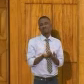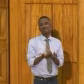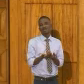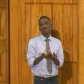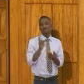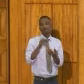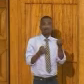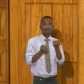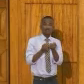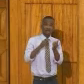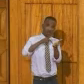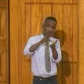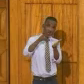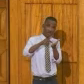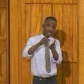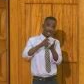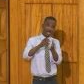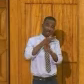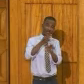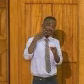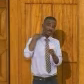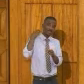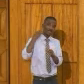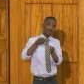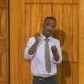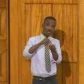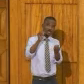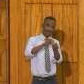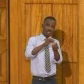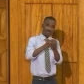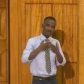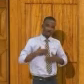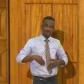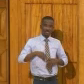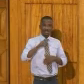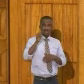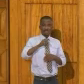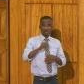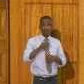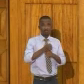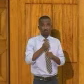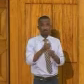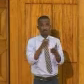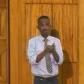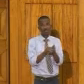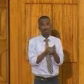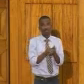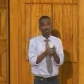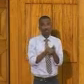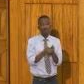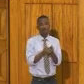some stipends. And for that stipend to be paid, it means somebody needs to fund it. But that is not the case with